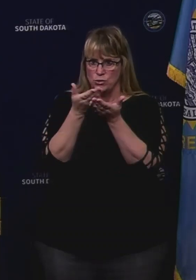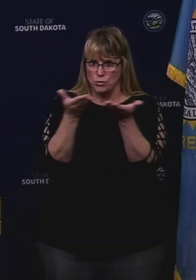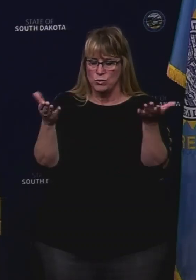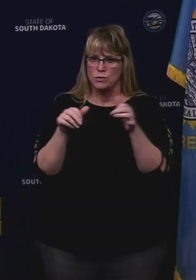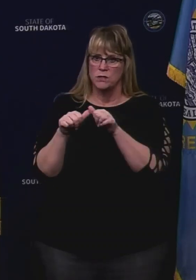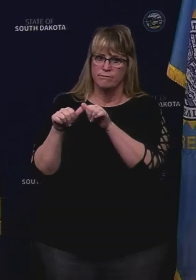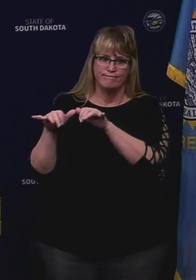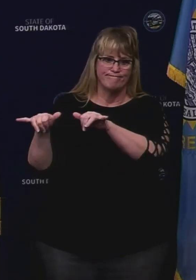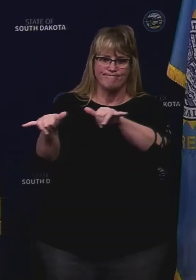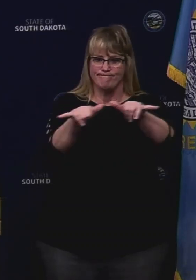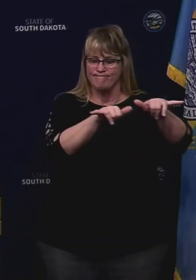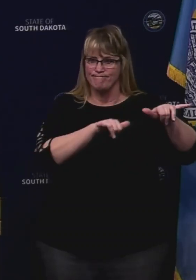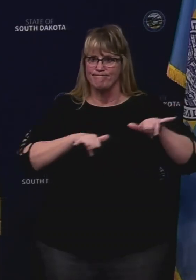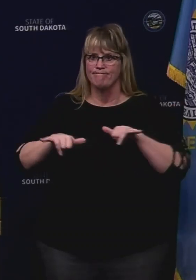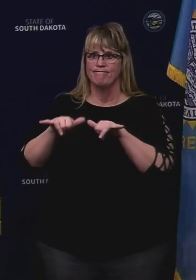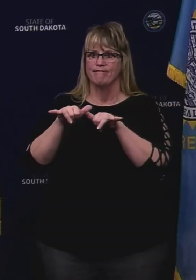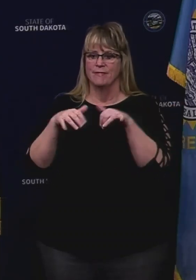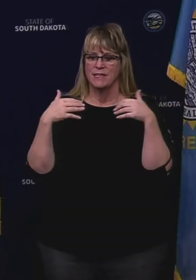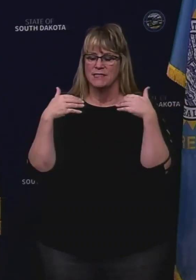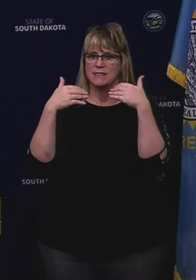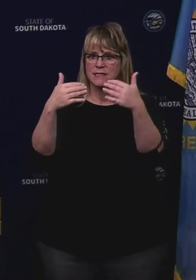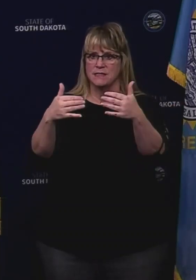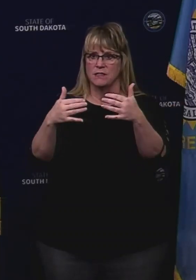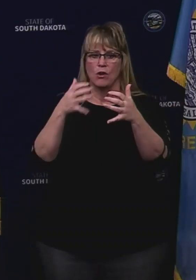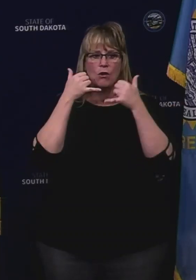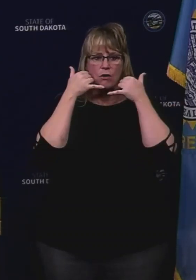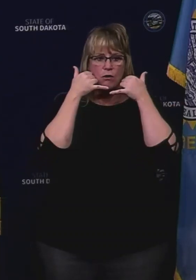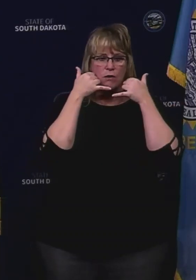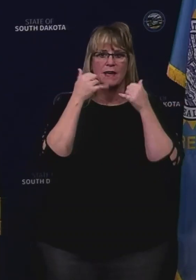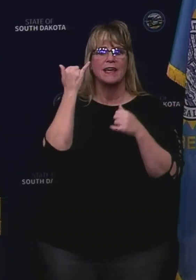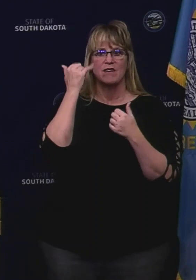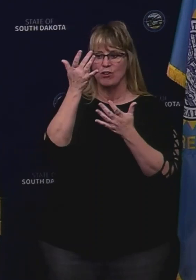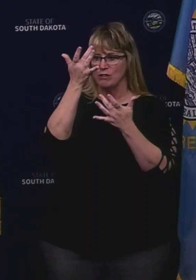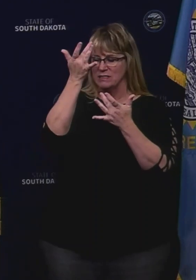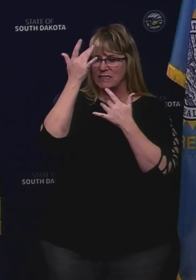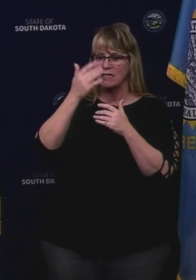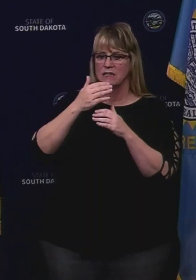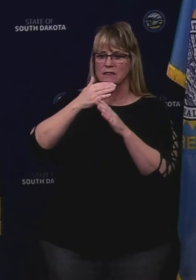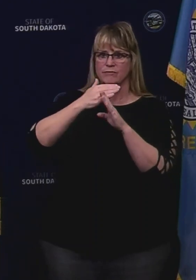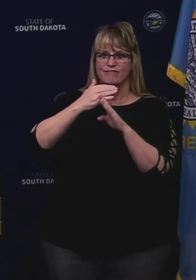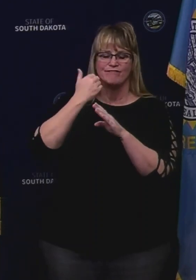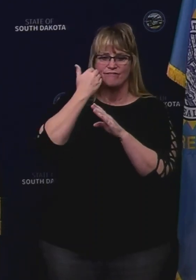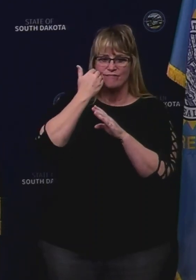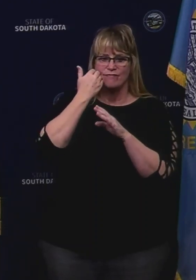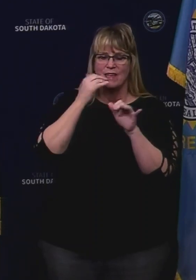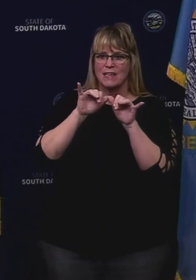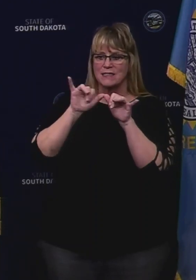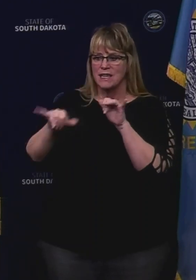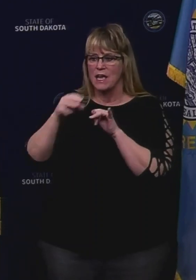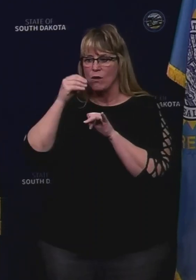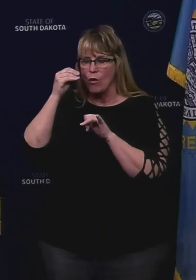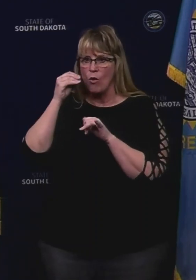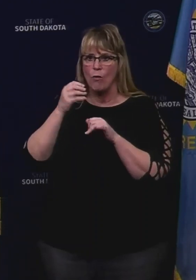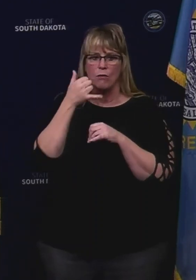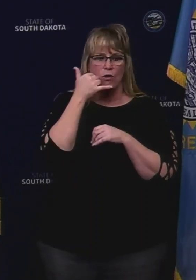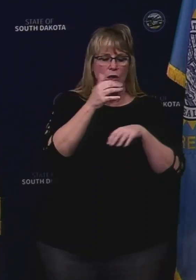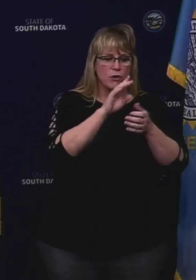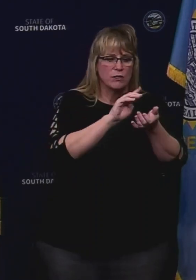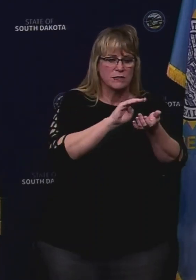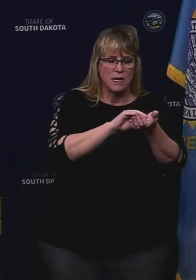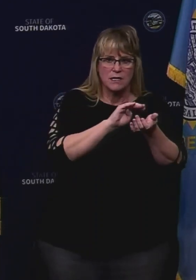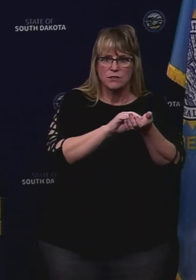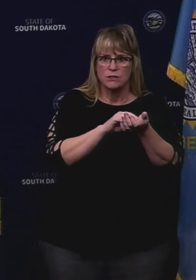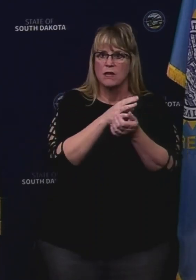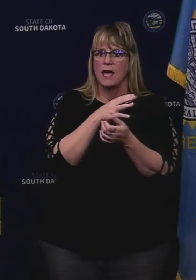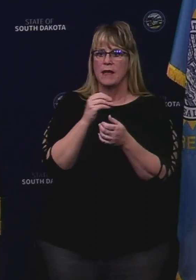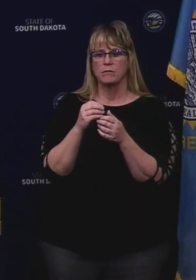and to continue to go forward. Call your doctor if you're experiencing symptoms. Stay home as much as possible and